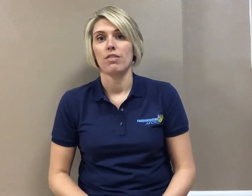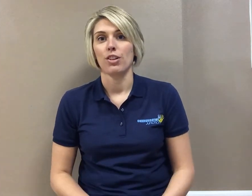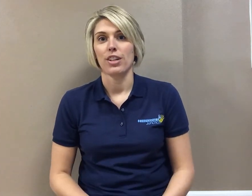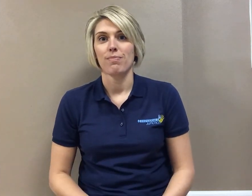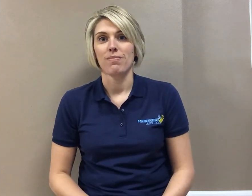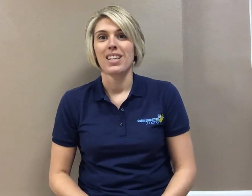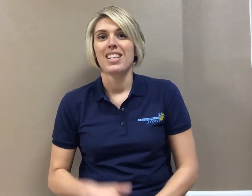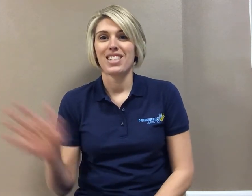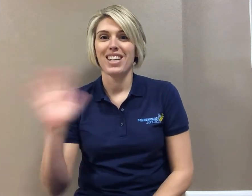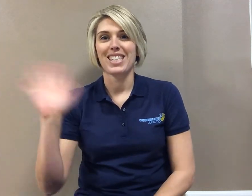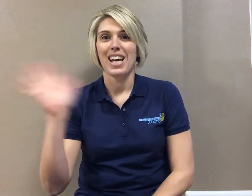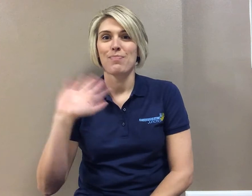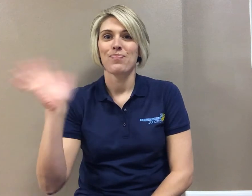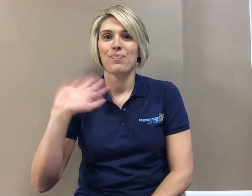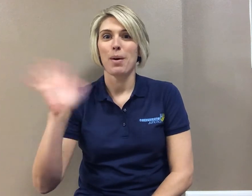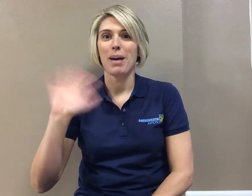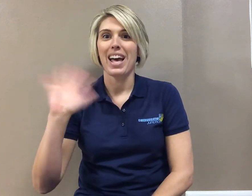of learning. See you next time! Bye bye!